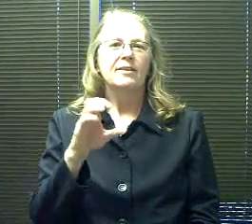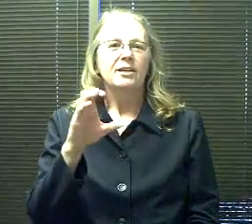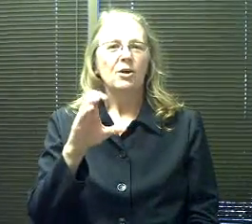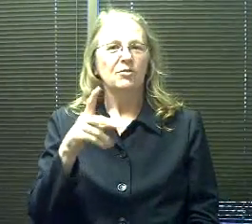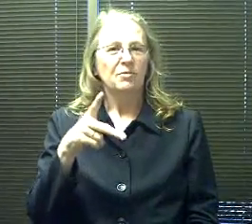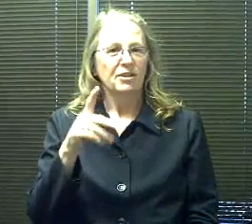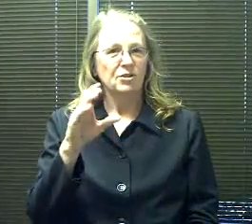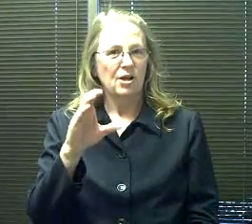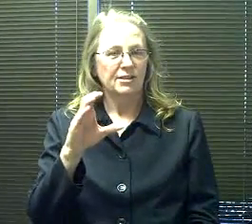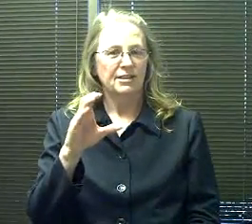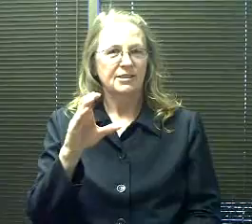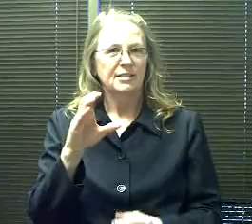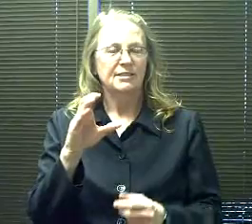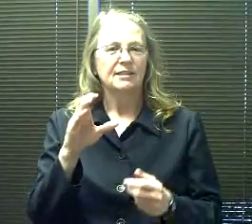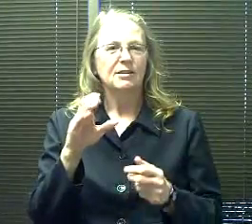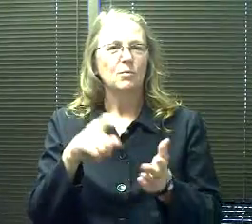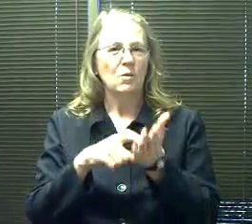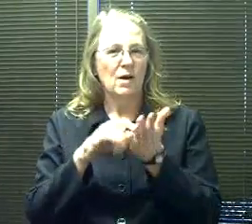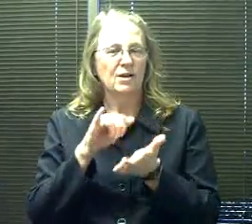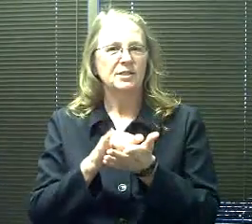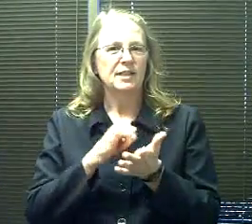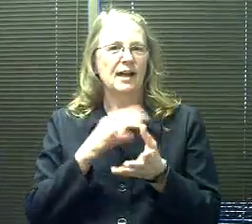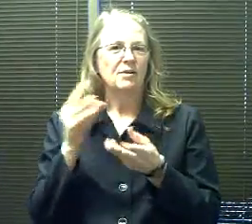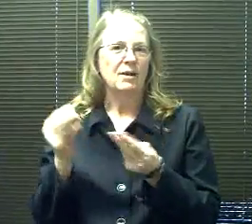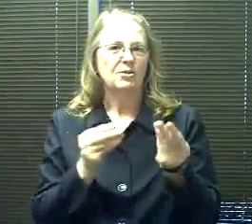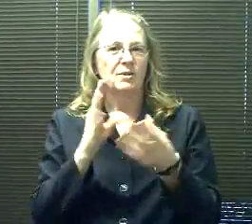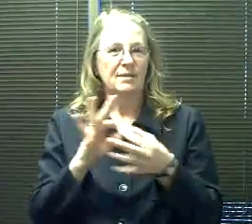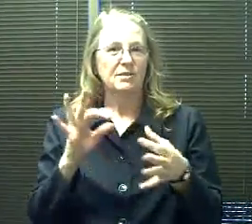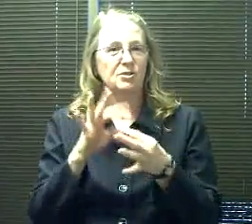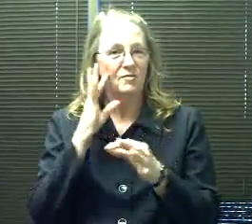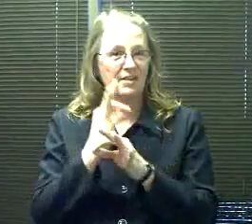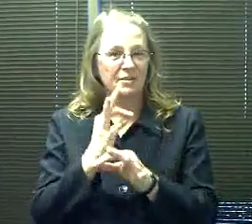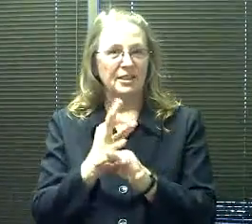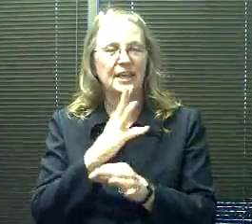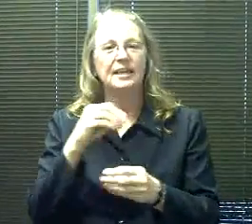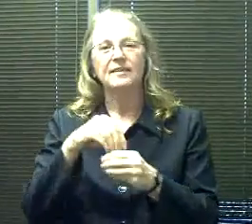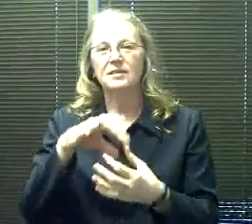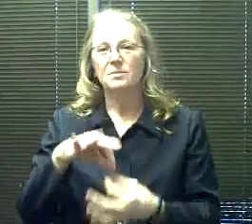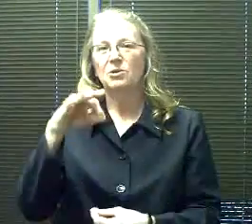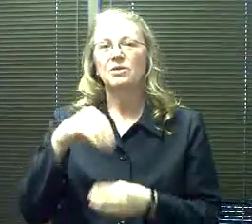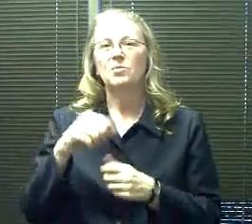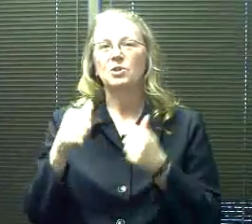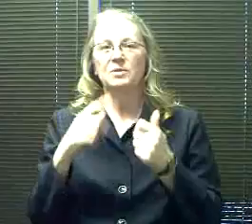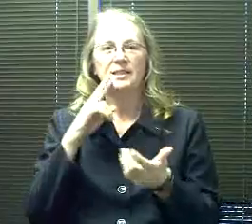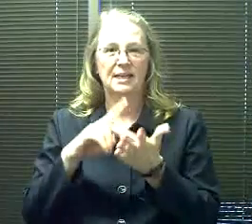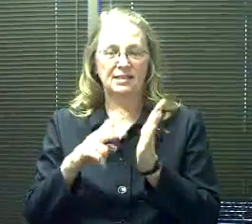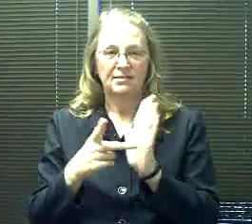The Code of Professional Conduct requires that I render the message faithfully and in the spirit in which it was intended,